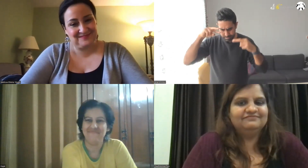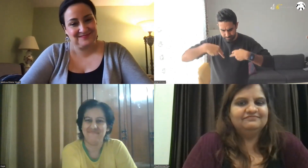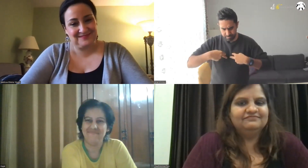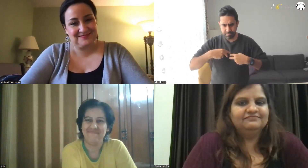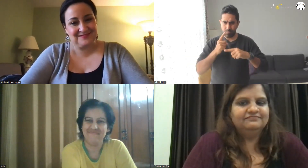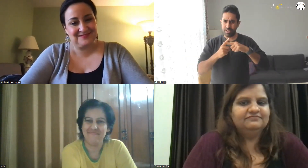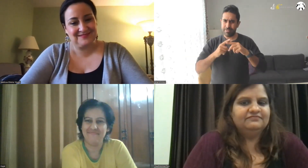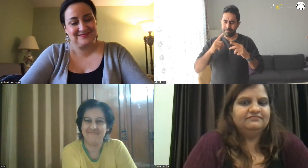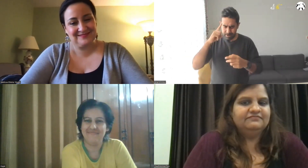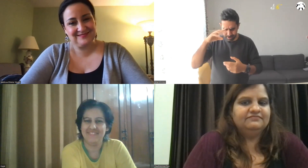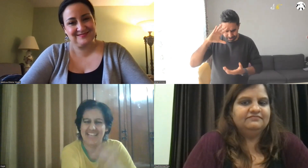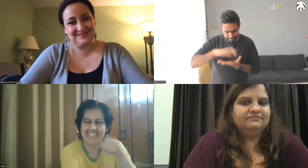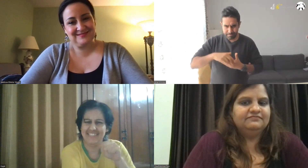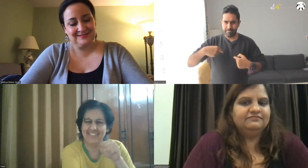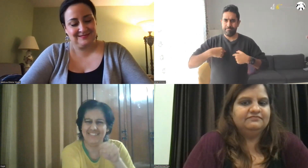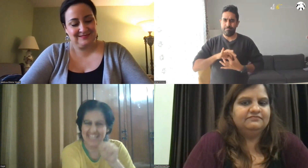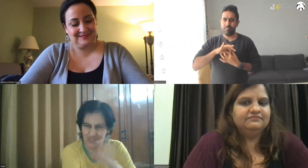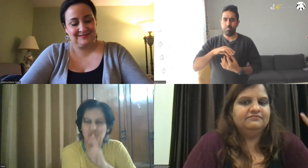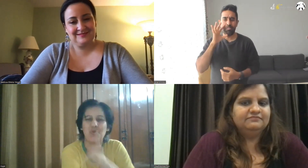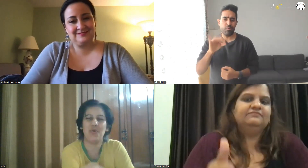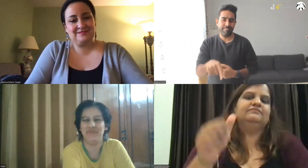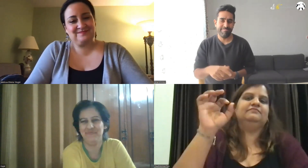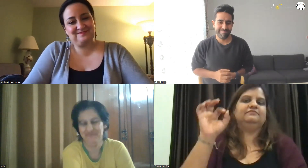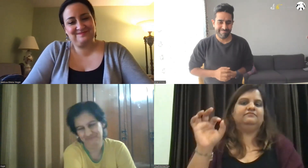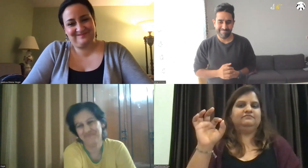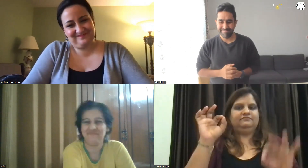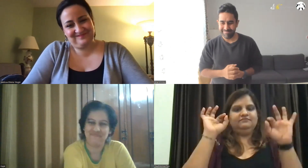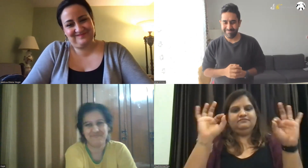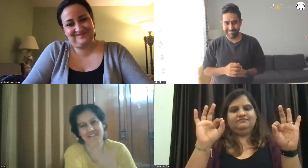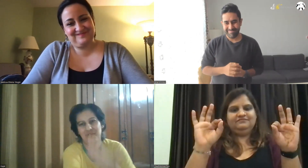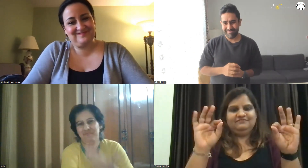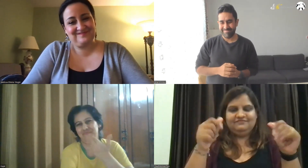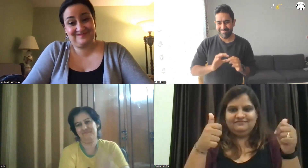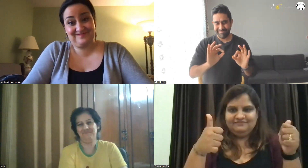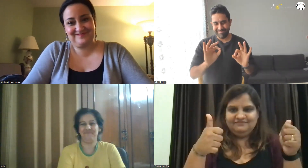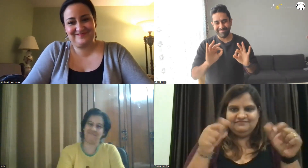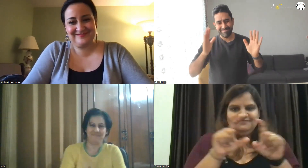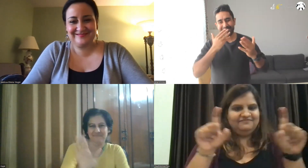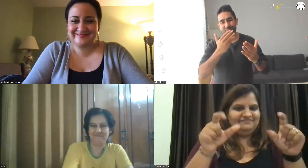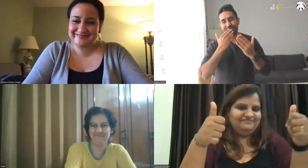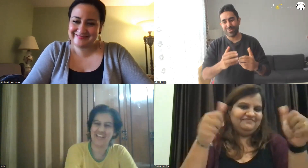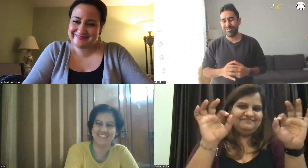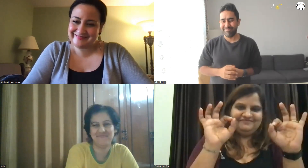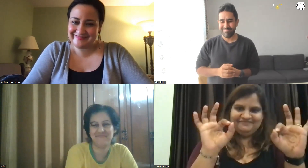helps. Thank you so much. So believe in yourself, connect with yourself and accept yourself.